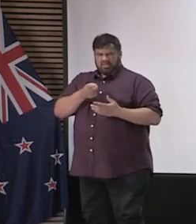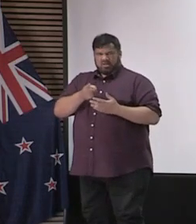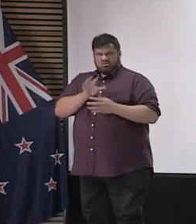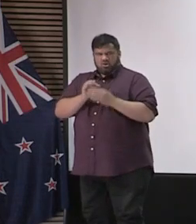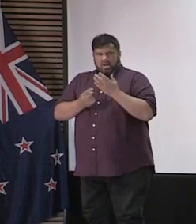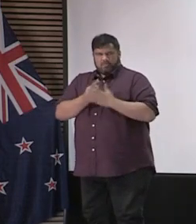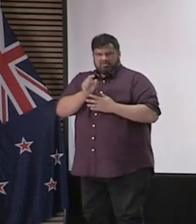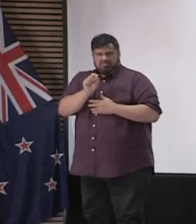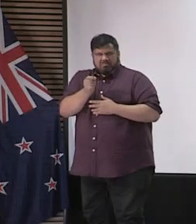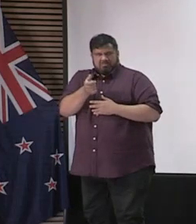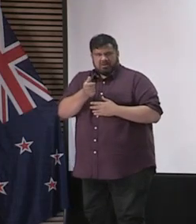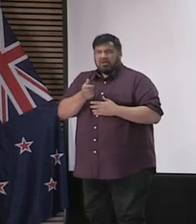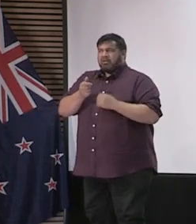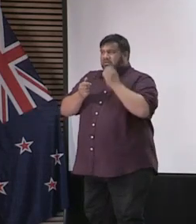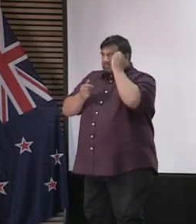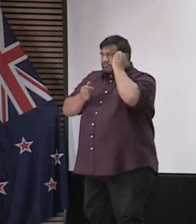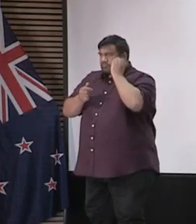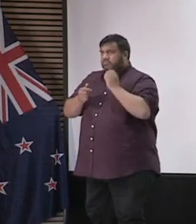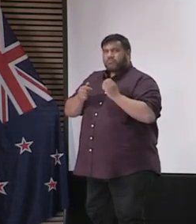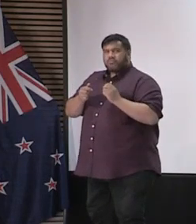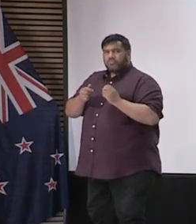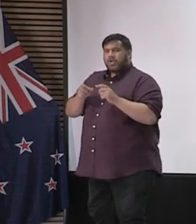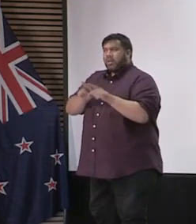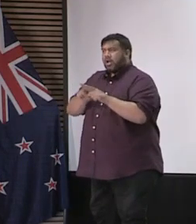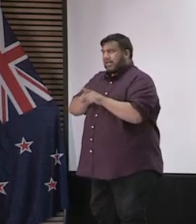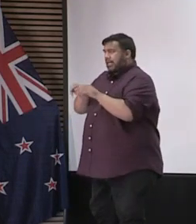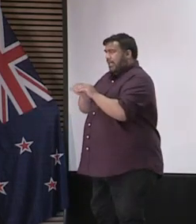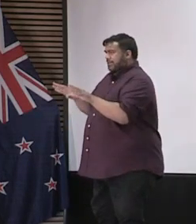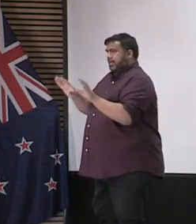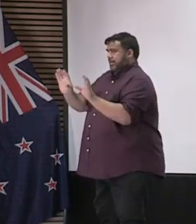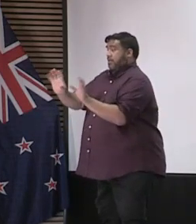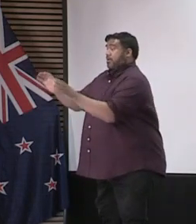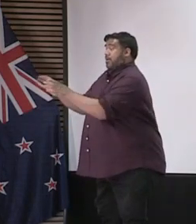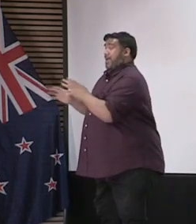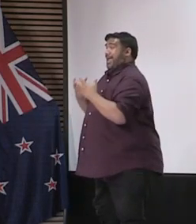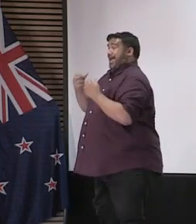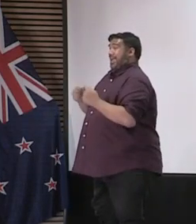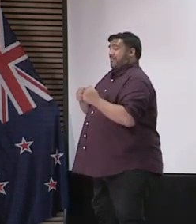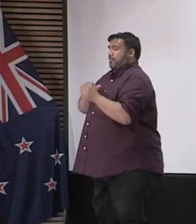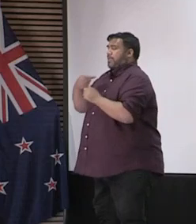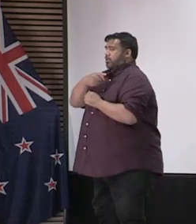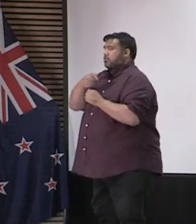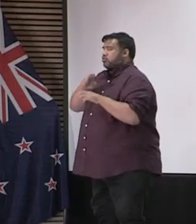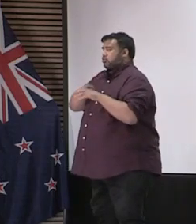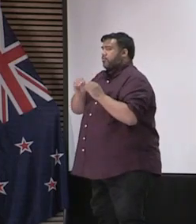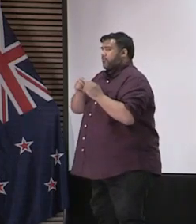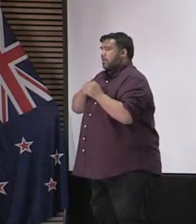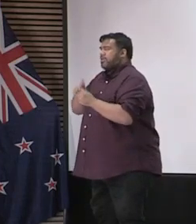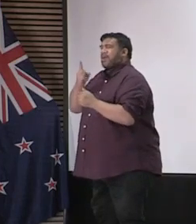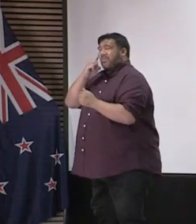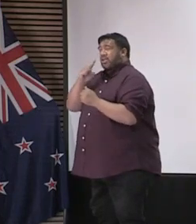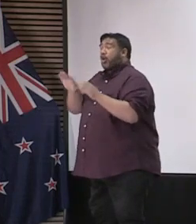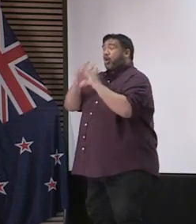and then with a bit more time, sometimes those of them being assigned to clusters. But I'll let the Director General comment on it. I think what it's fair to say is a general rule of